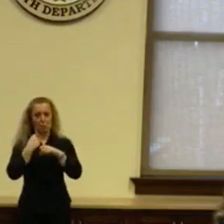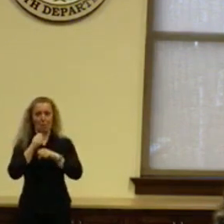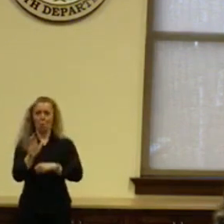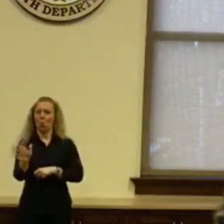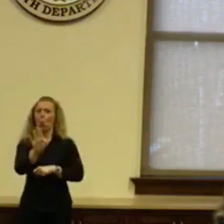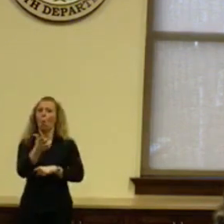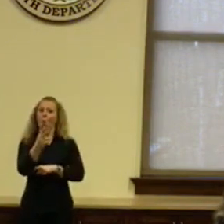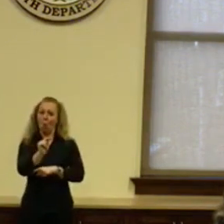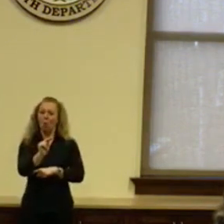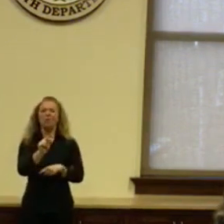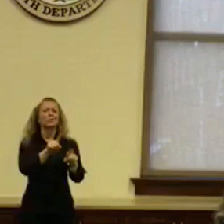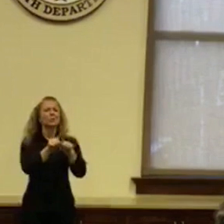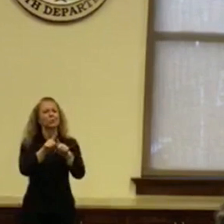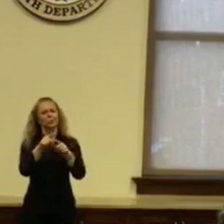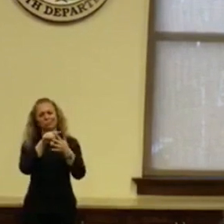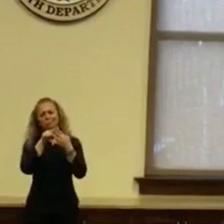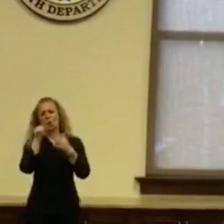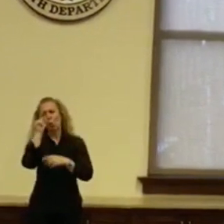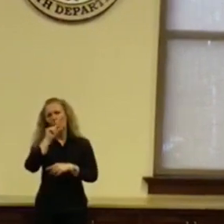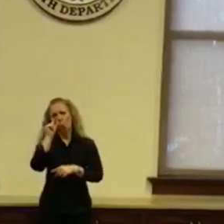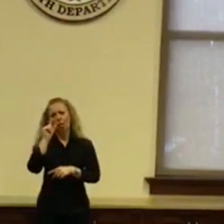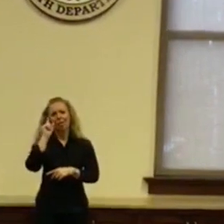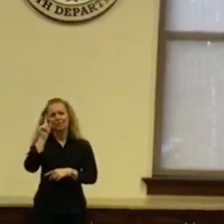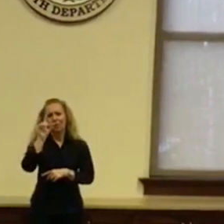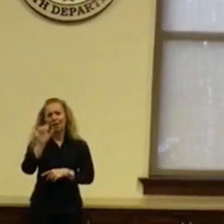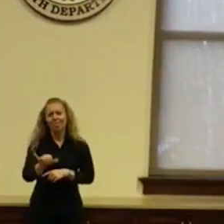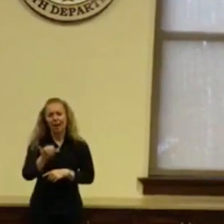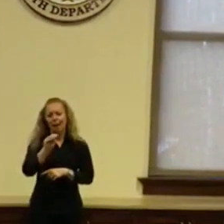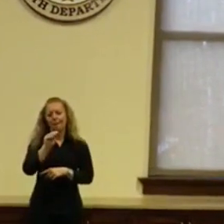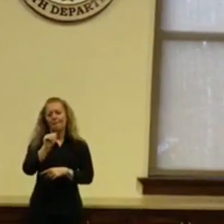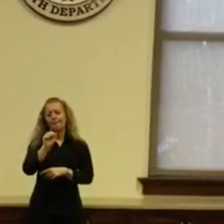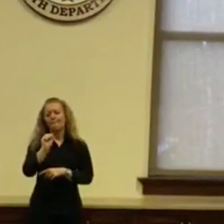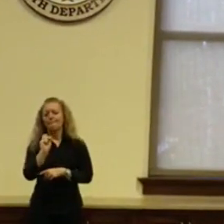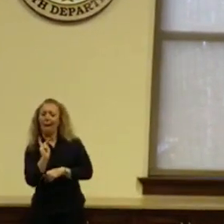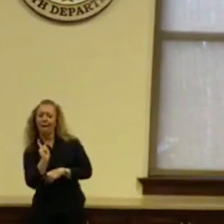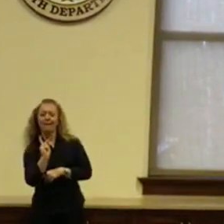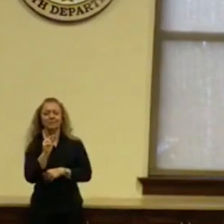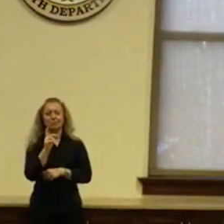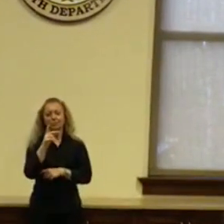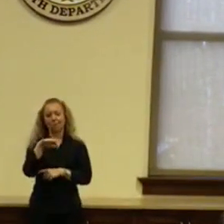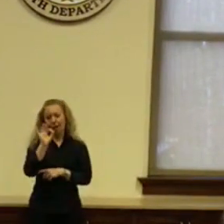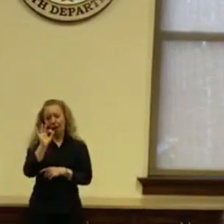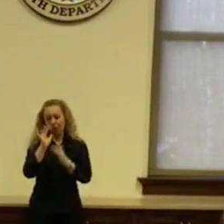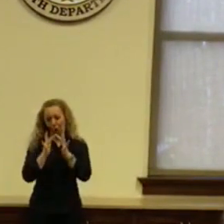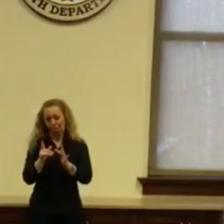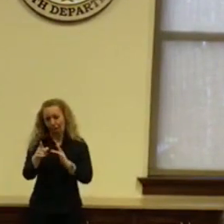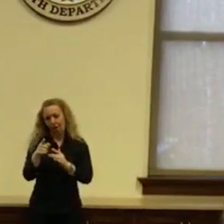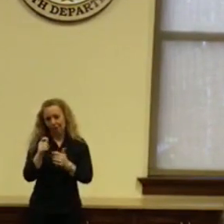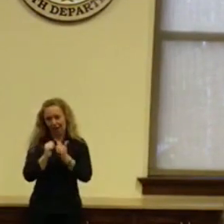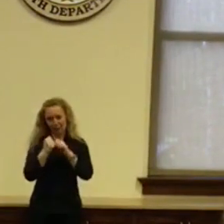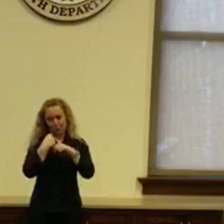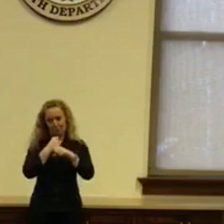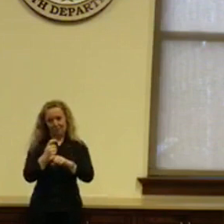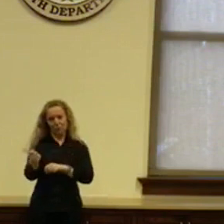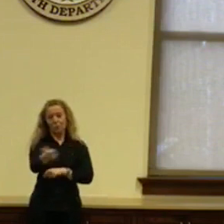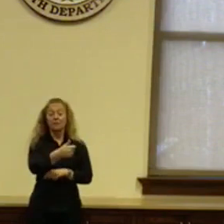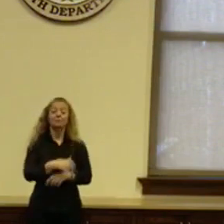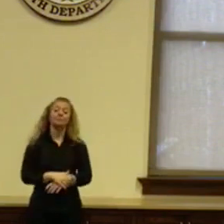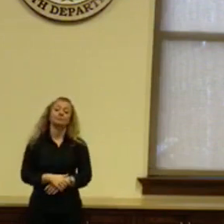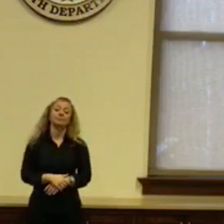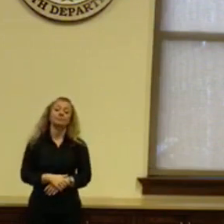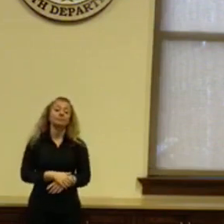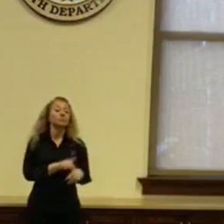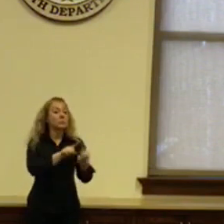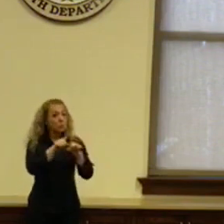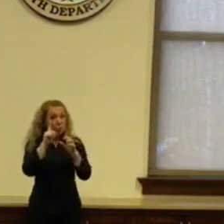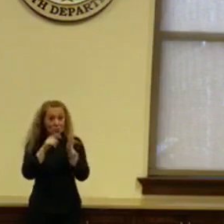also numerous tutorials if you Google masks, and are available online. I also recognize that not